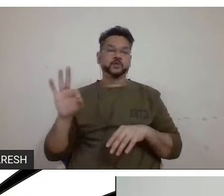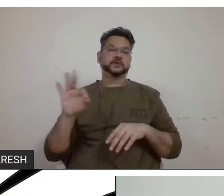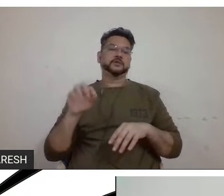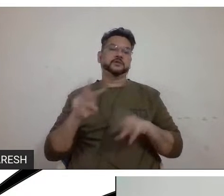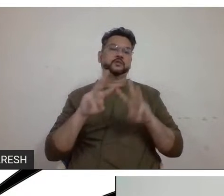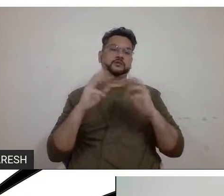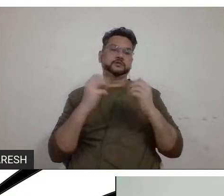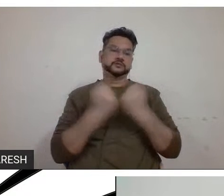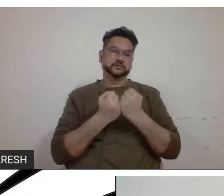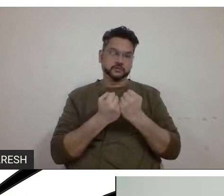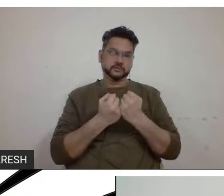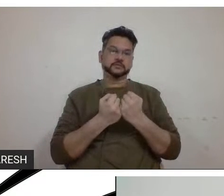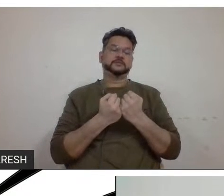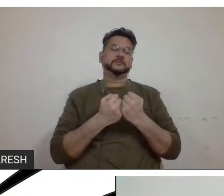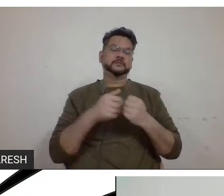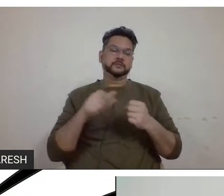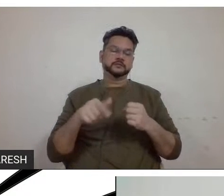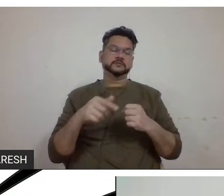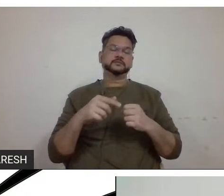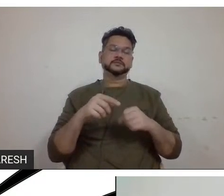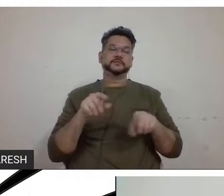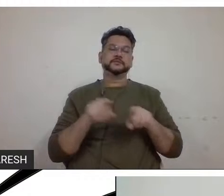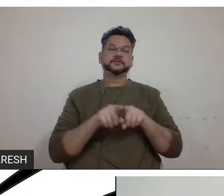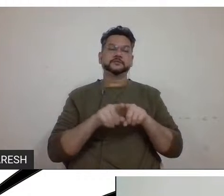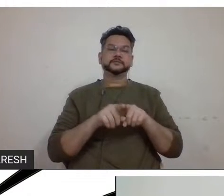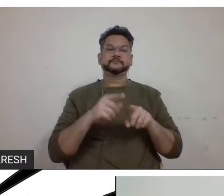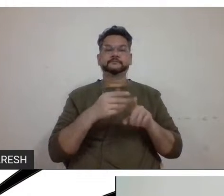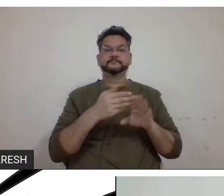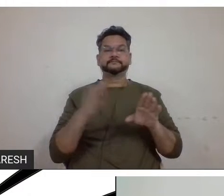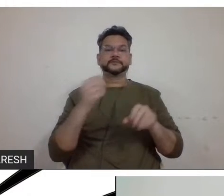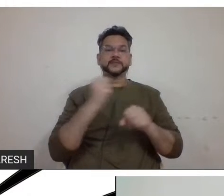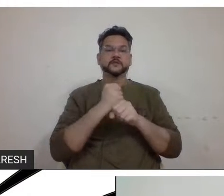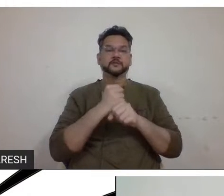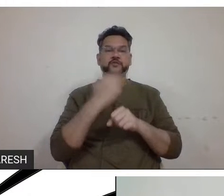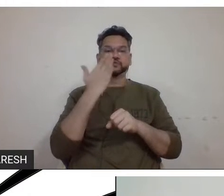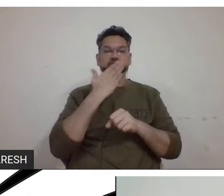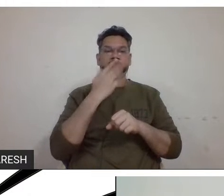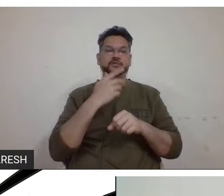that are teaching in the government schools, in which the training were given on various